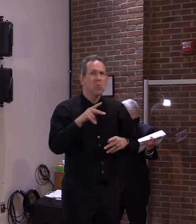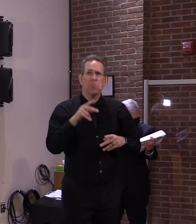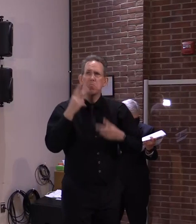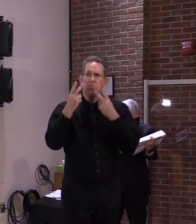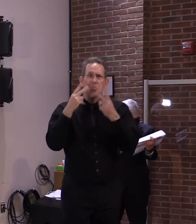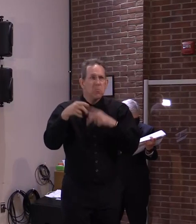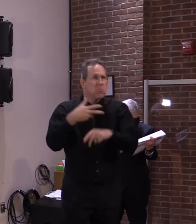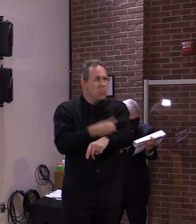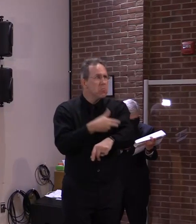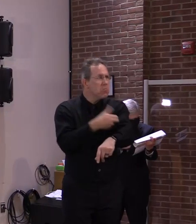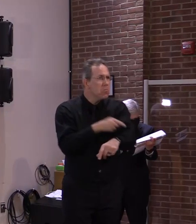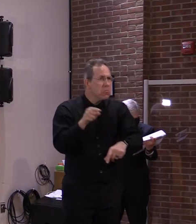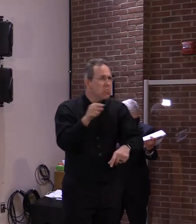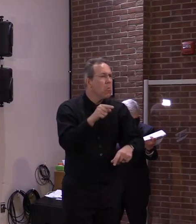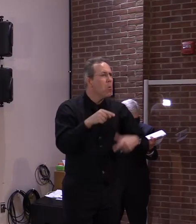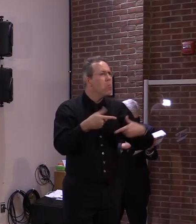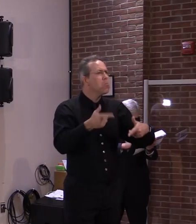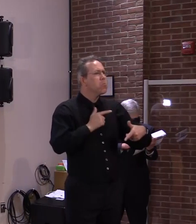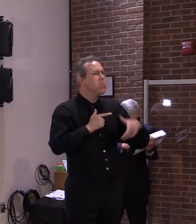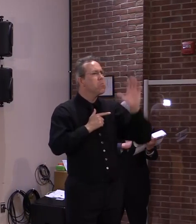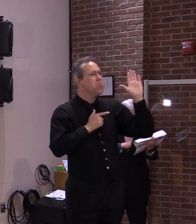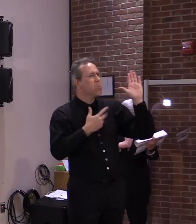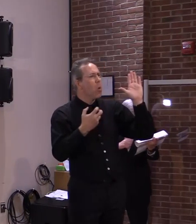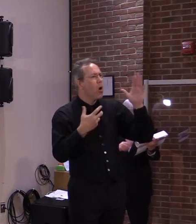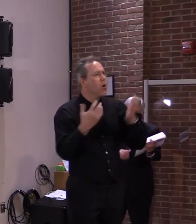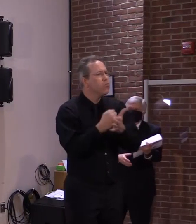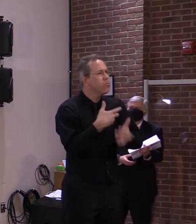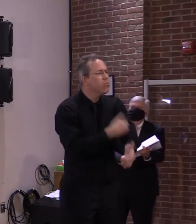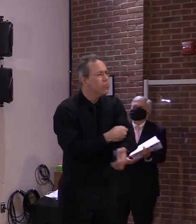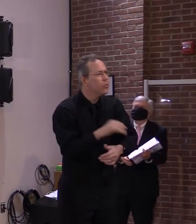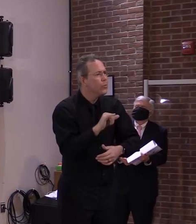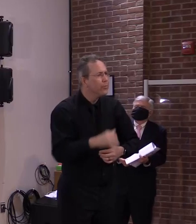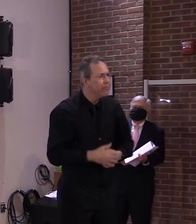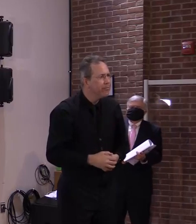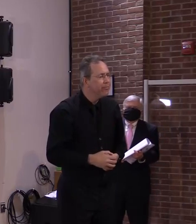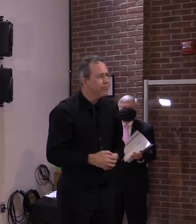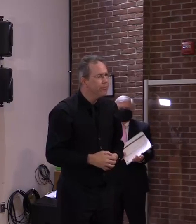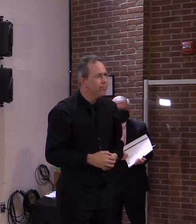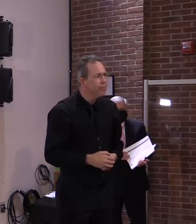opportunity to get their vaccine as quickly as possible.